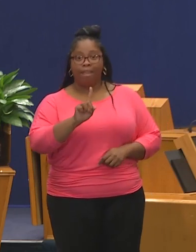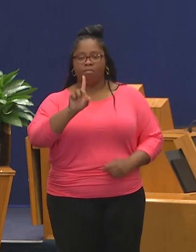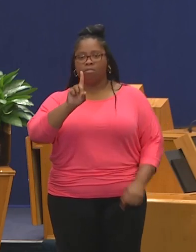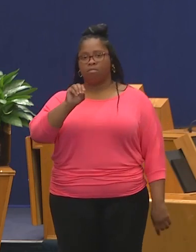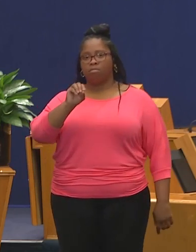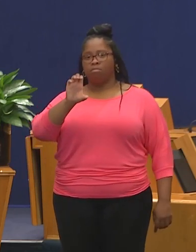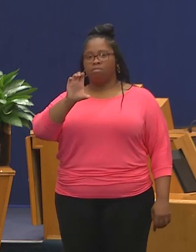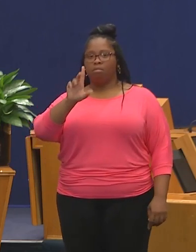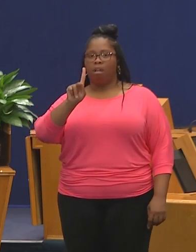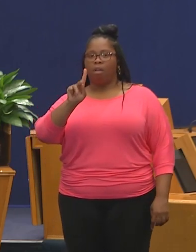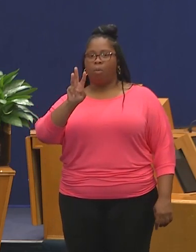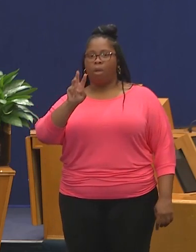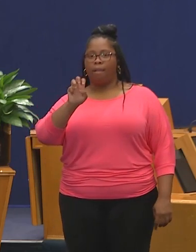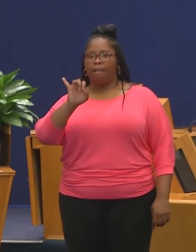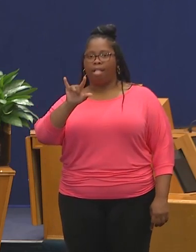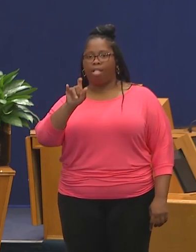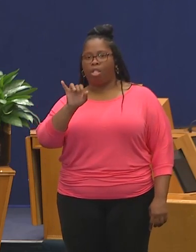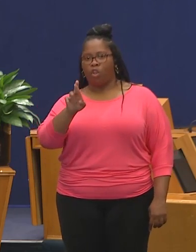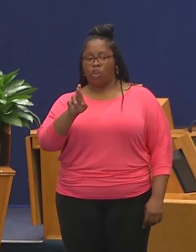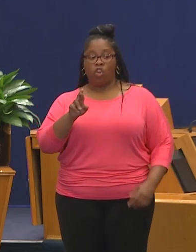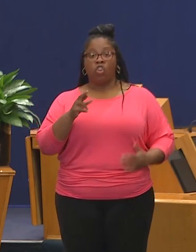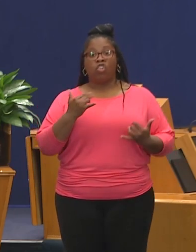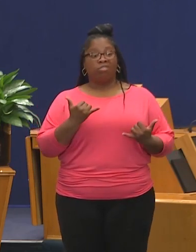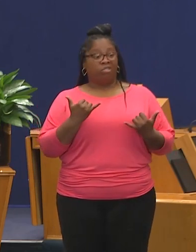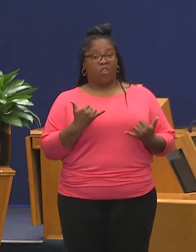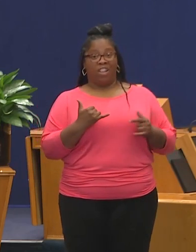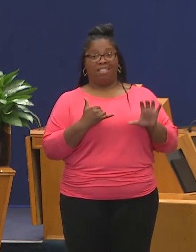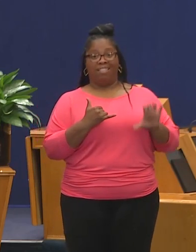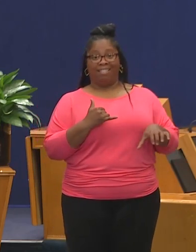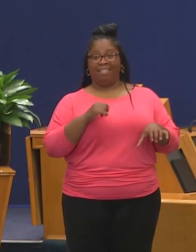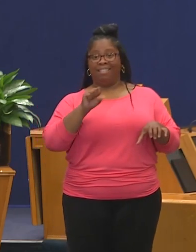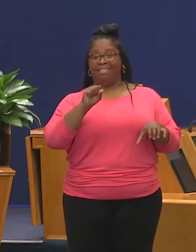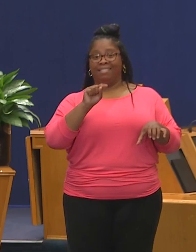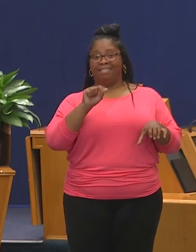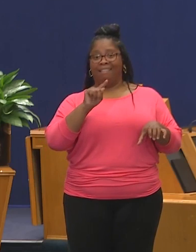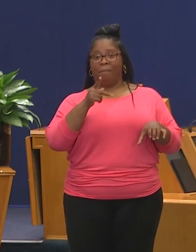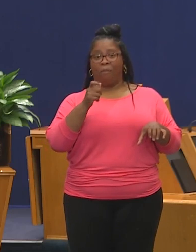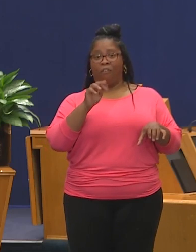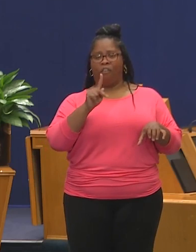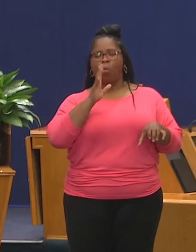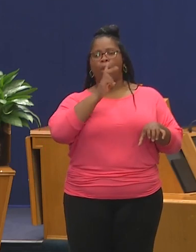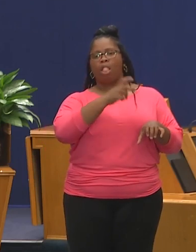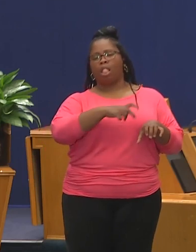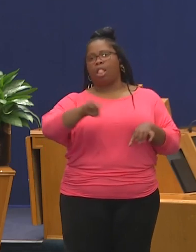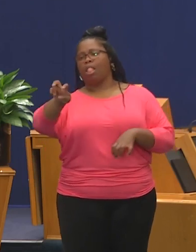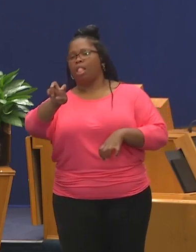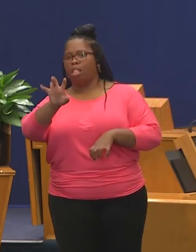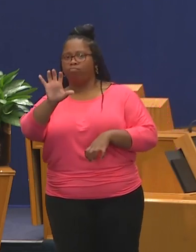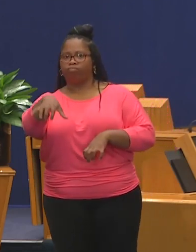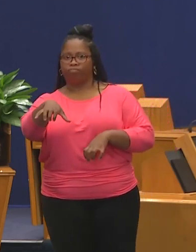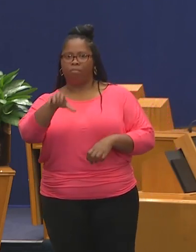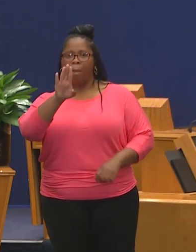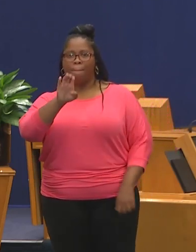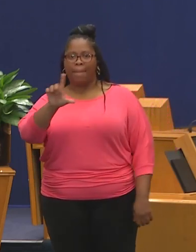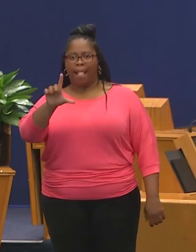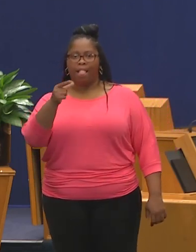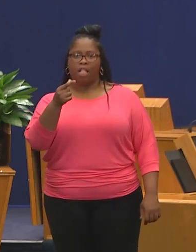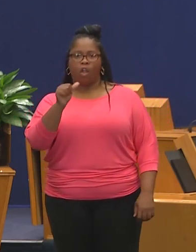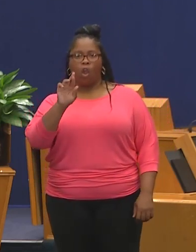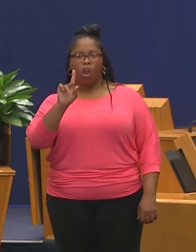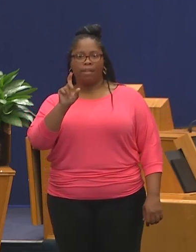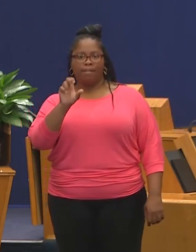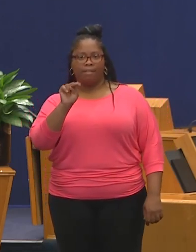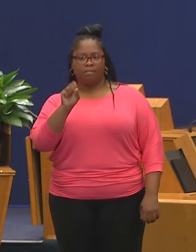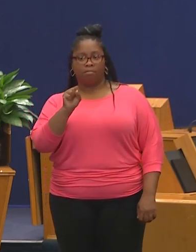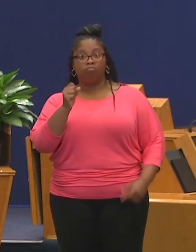which today is in the process of moving from the site at Dockweiler State Park over into an alternative site at Bell Gardens to serve